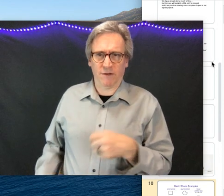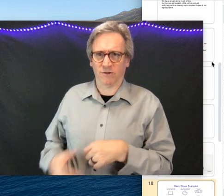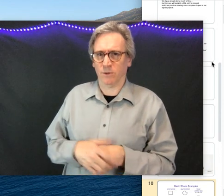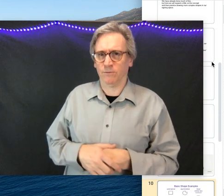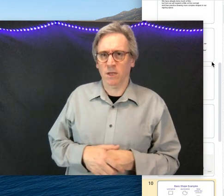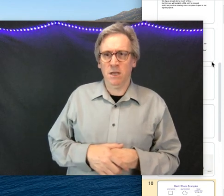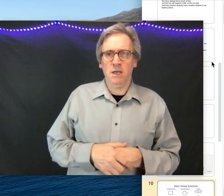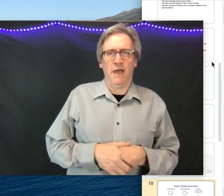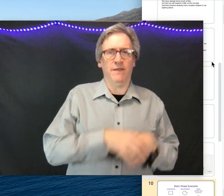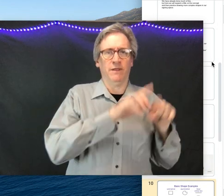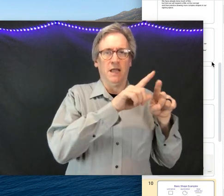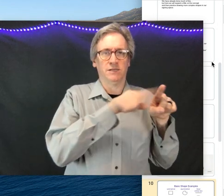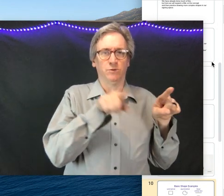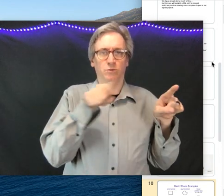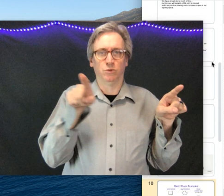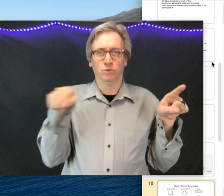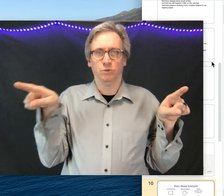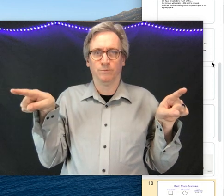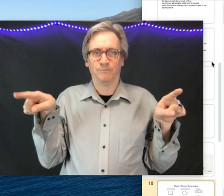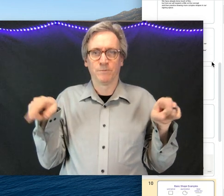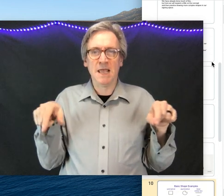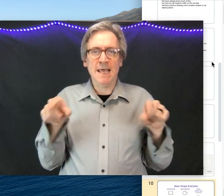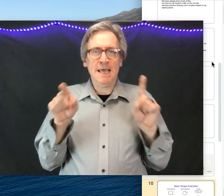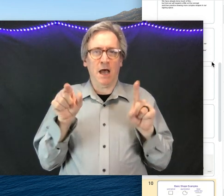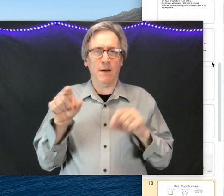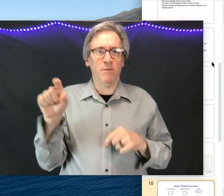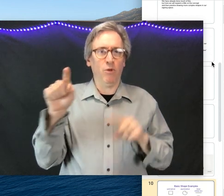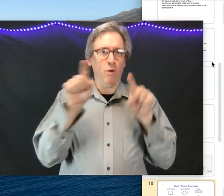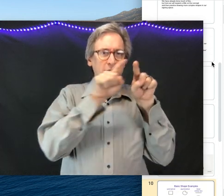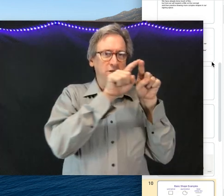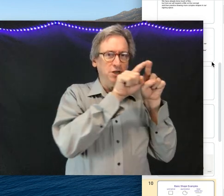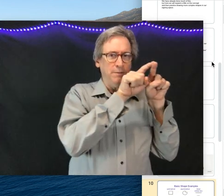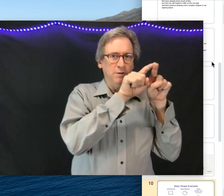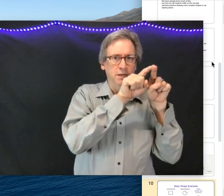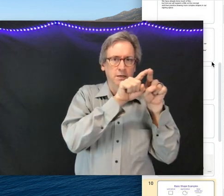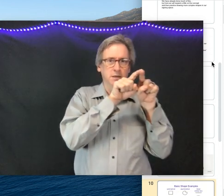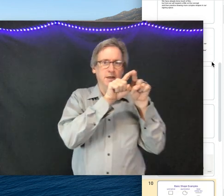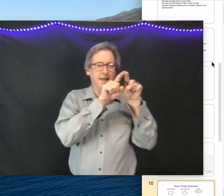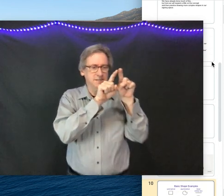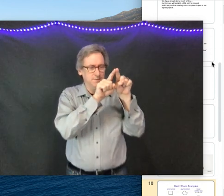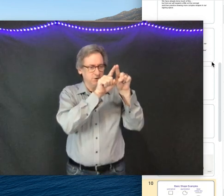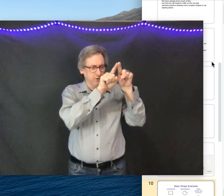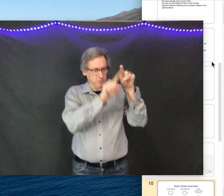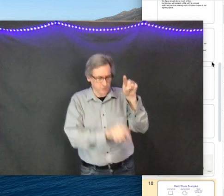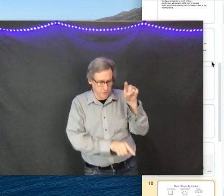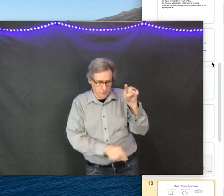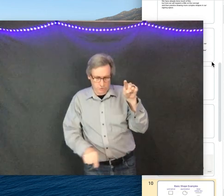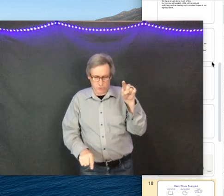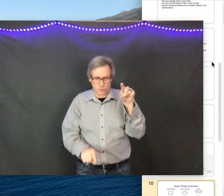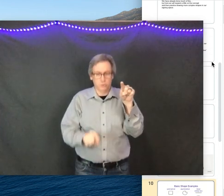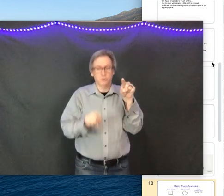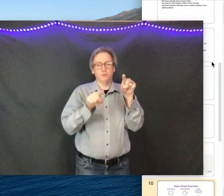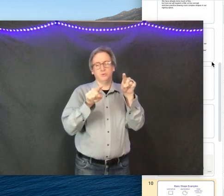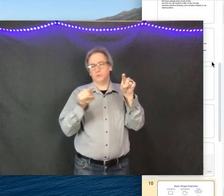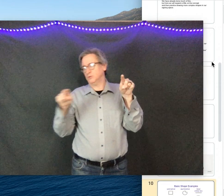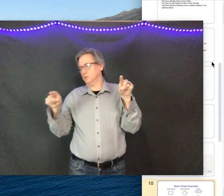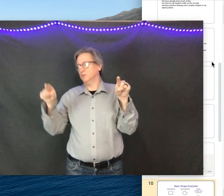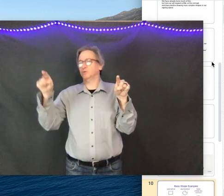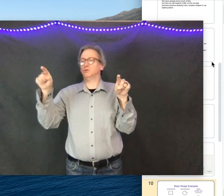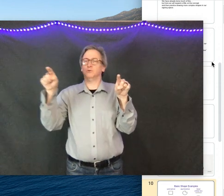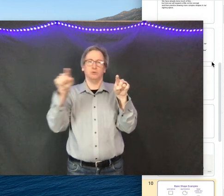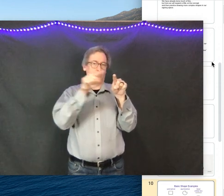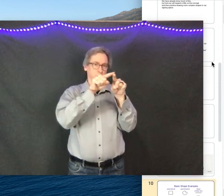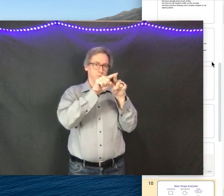to feel comfortable. And then the lines. The one that's shaped asymmetrically goes.